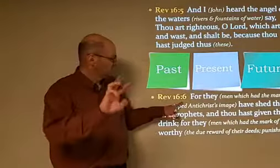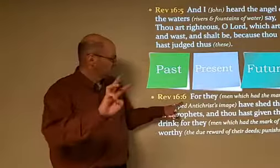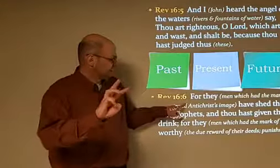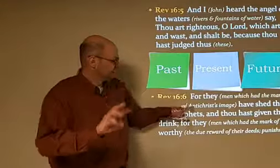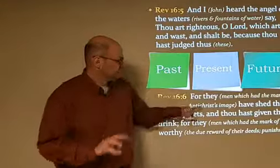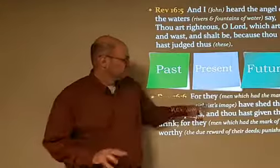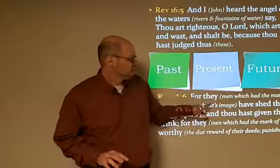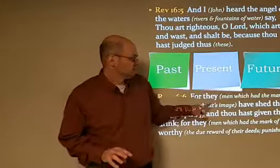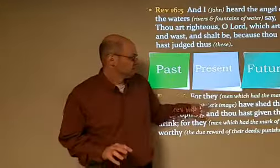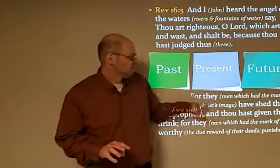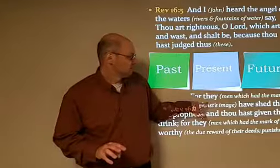Verse 6.